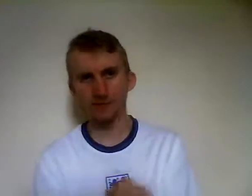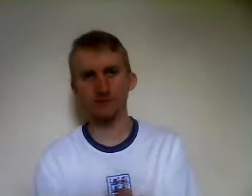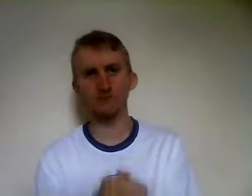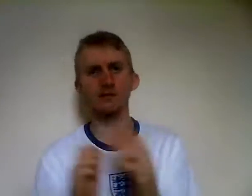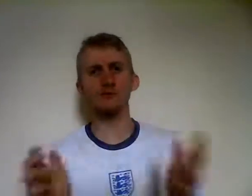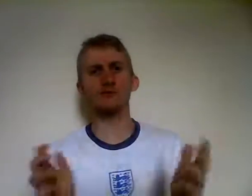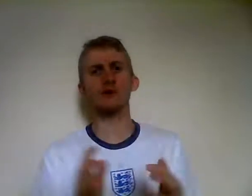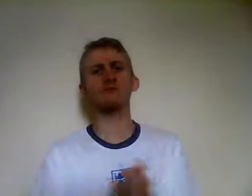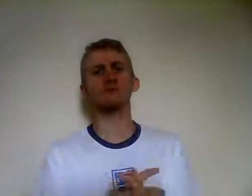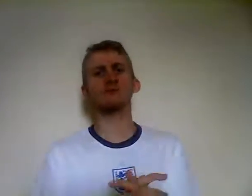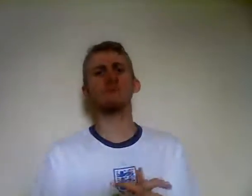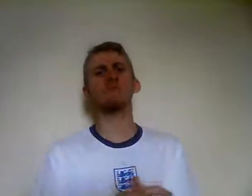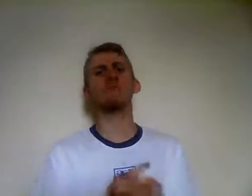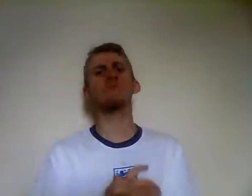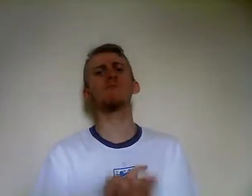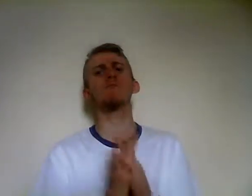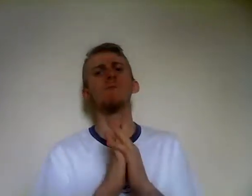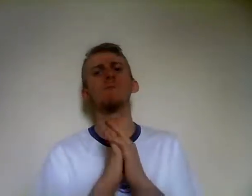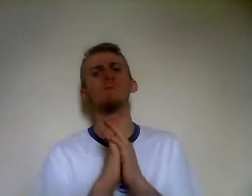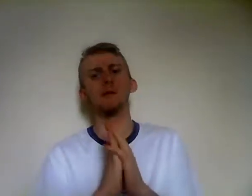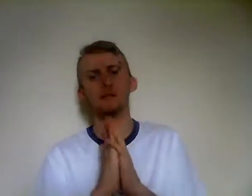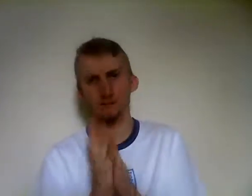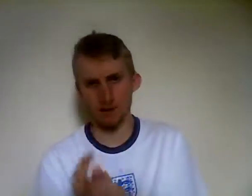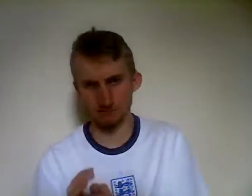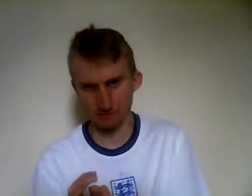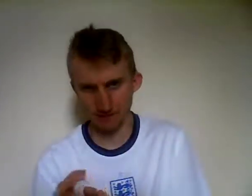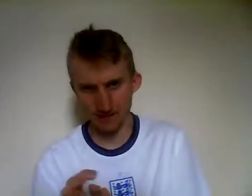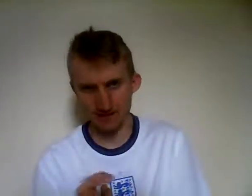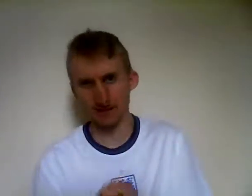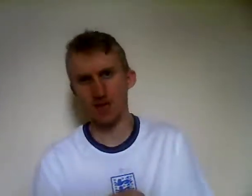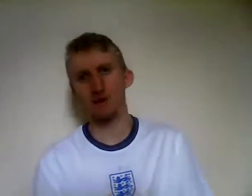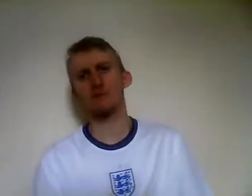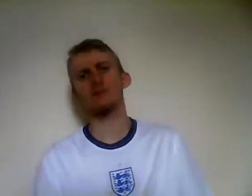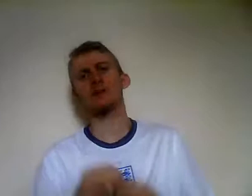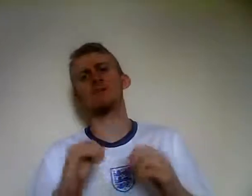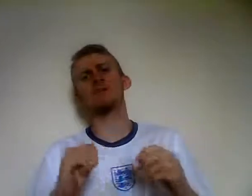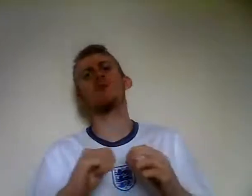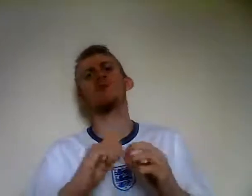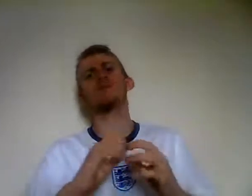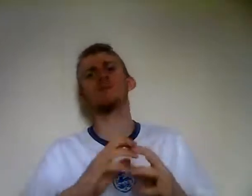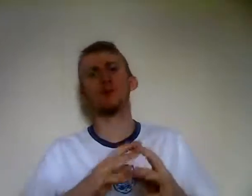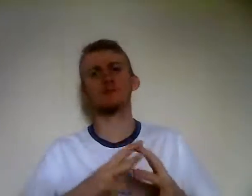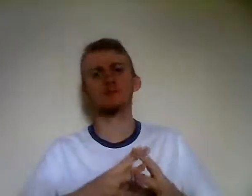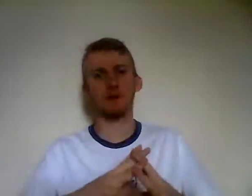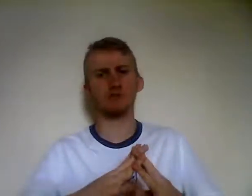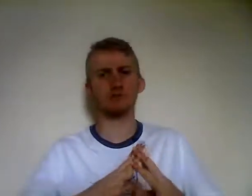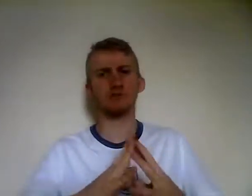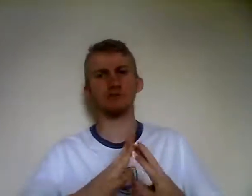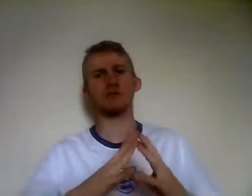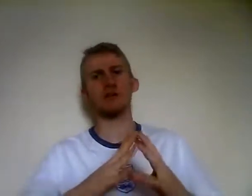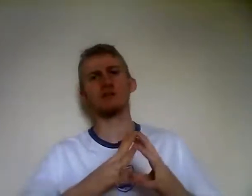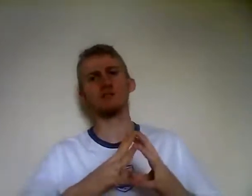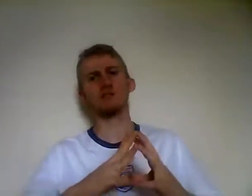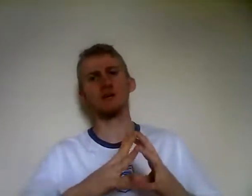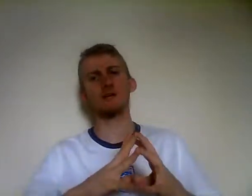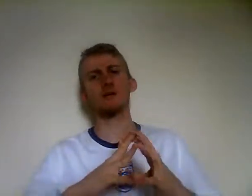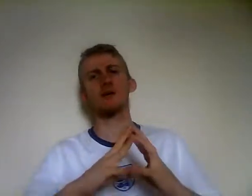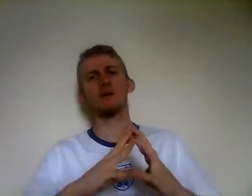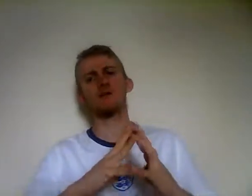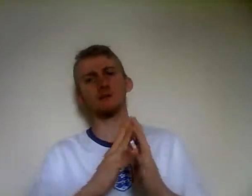revealed that the club was around £1.1 million in debt, with nearly £400,000 due to the